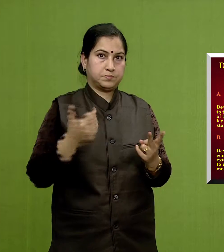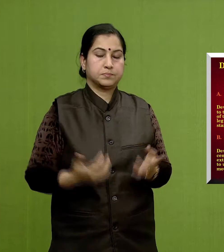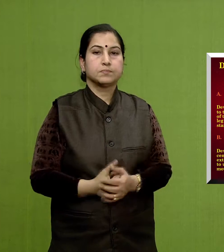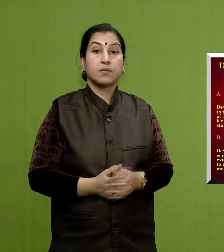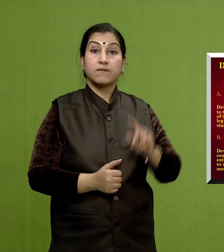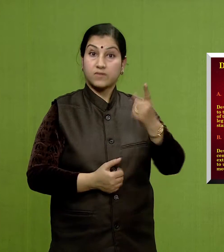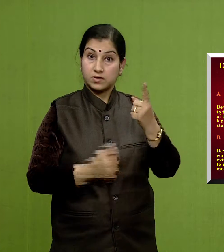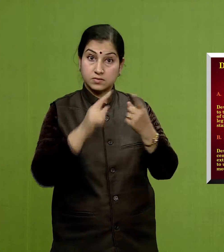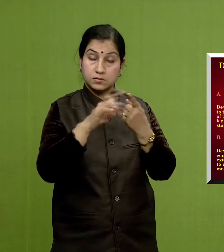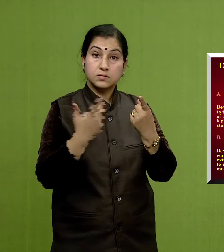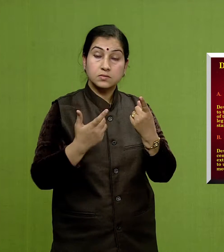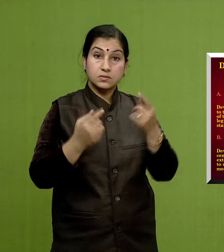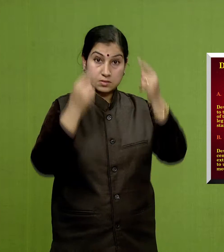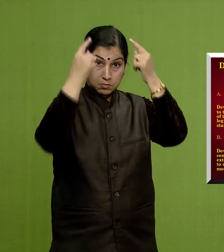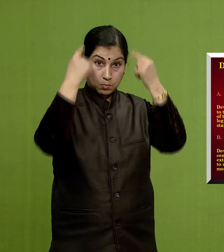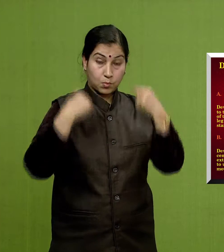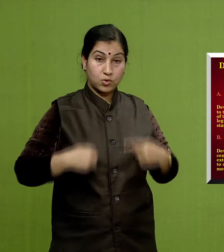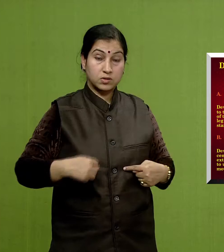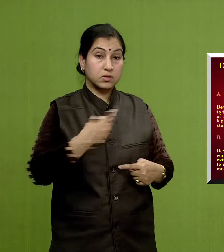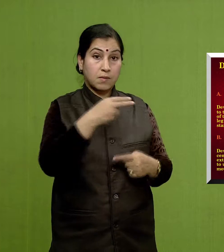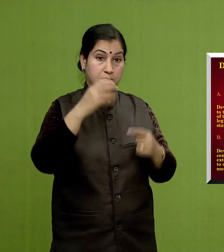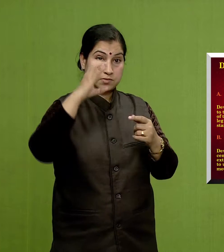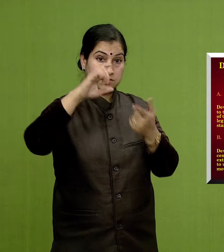First, cephalocaudal sequence. Second,